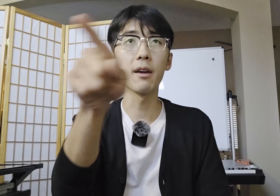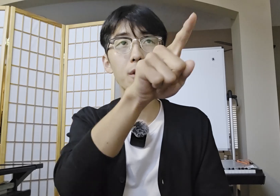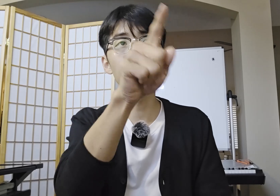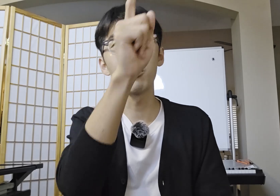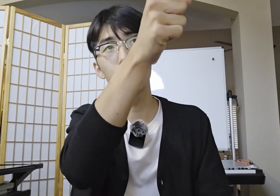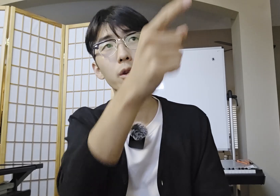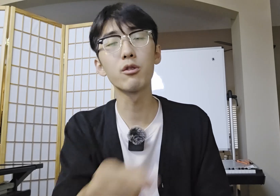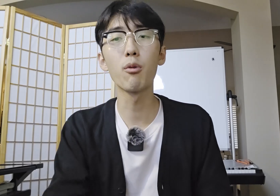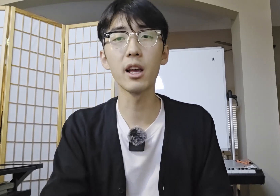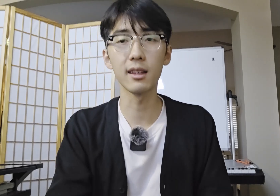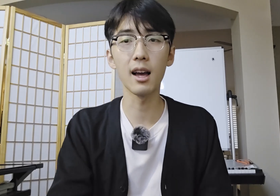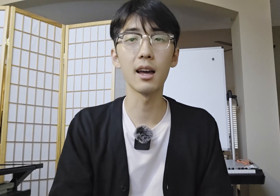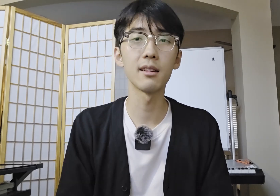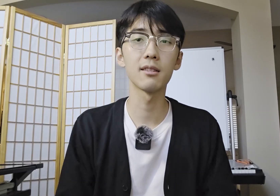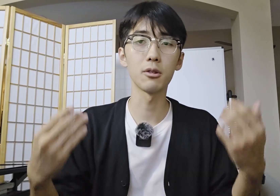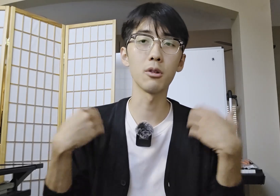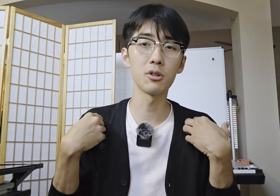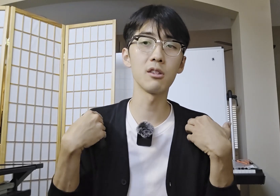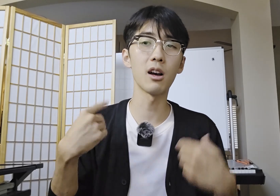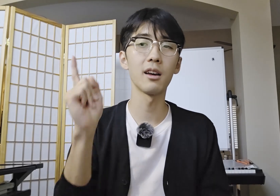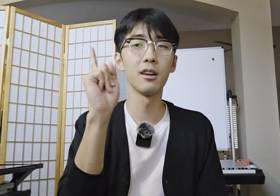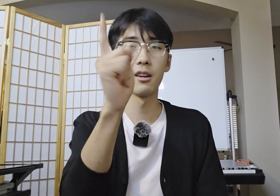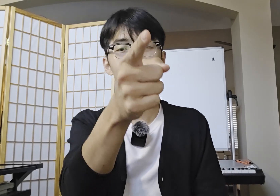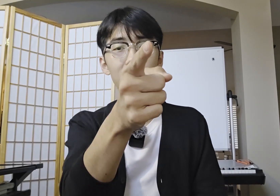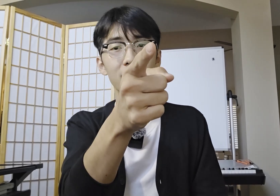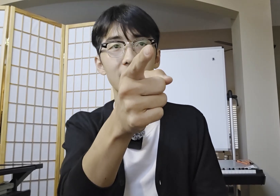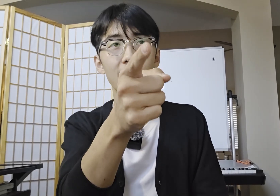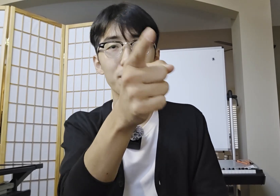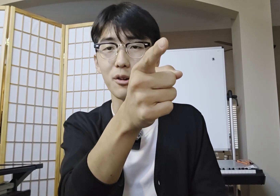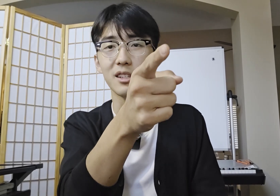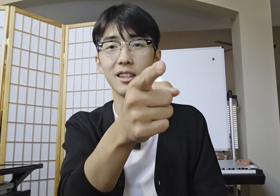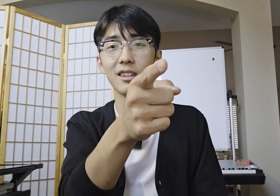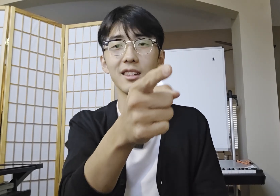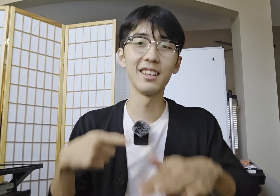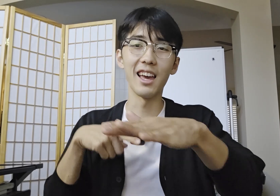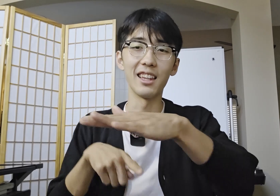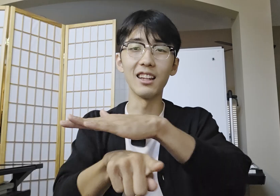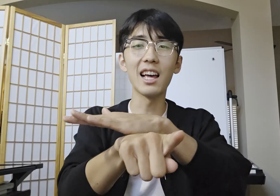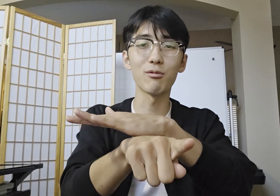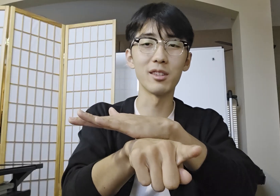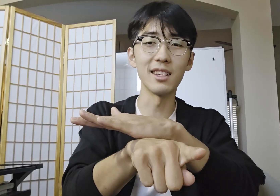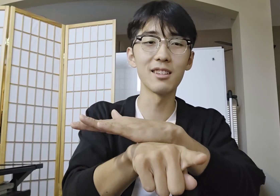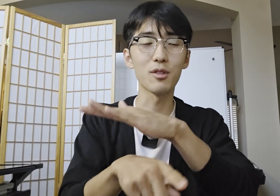finger thing he was pointing at the guy. So yoji wa, that person. And the last one is this. So